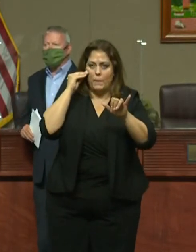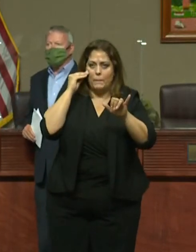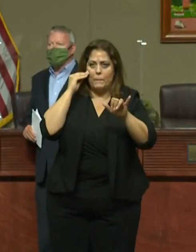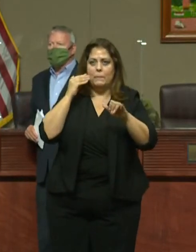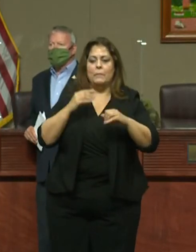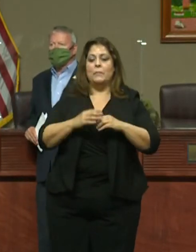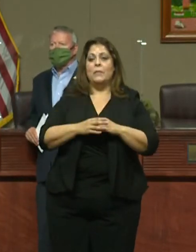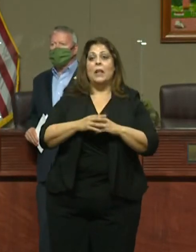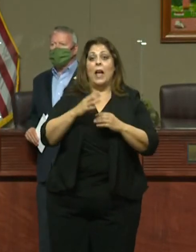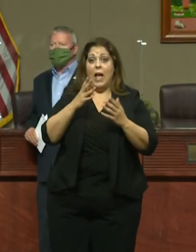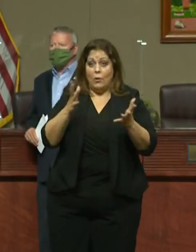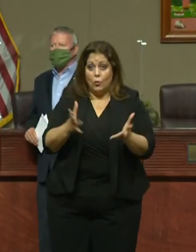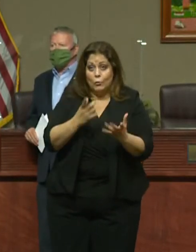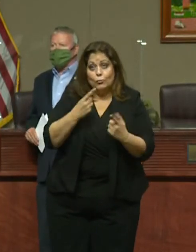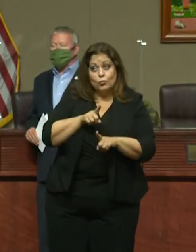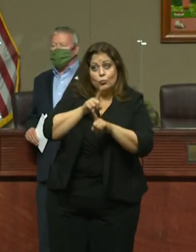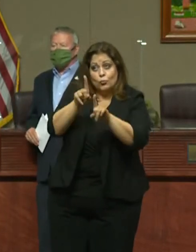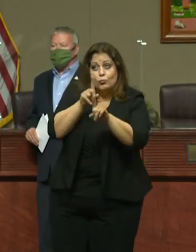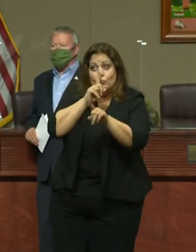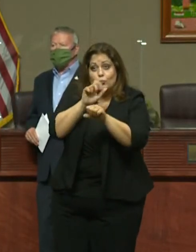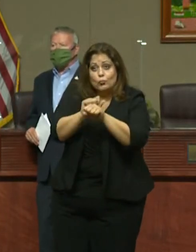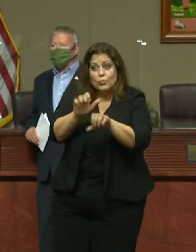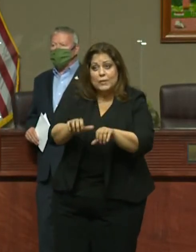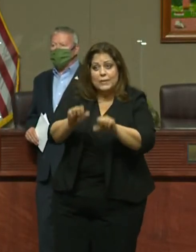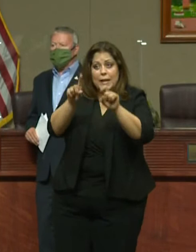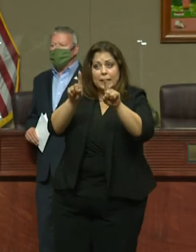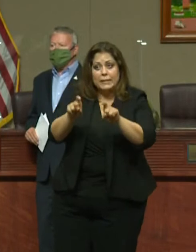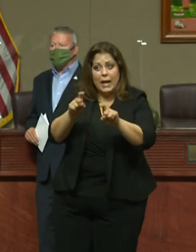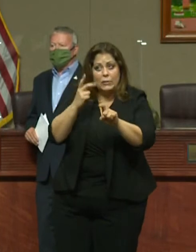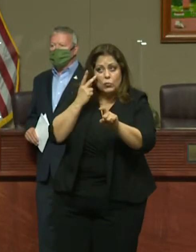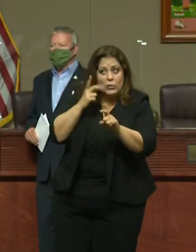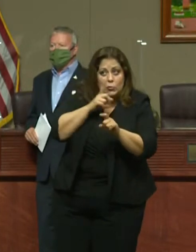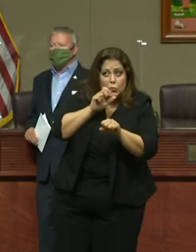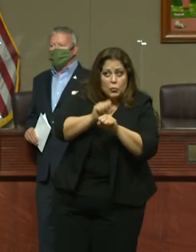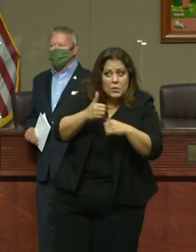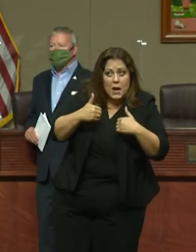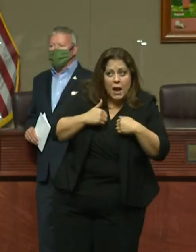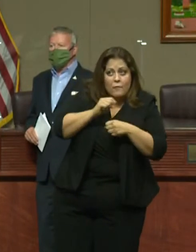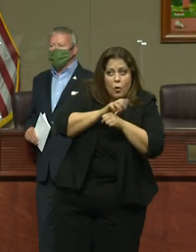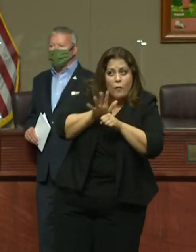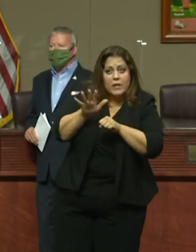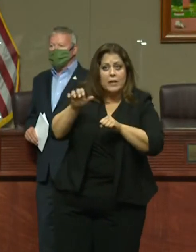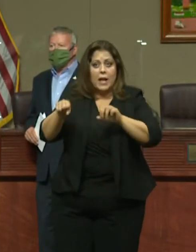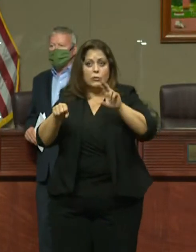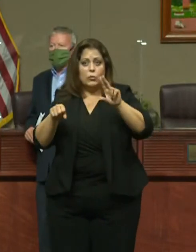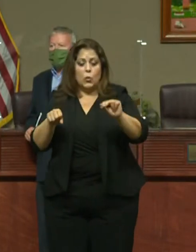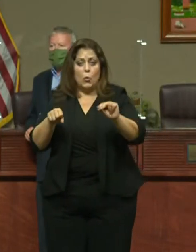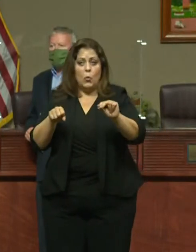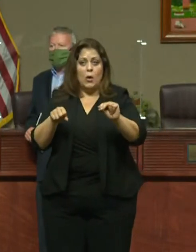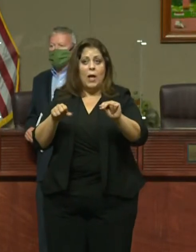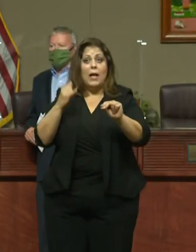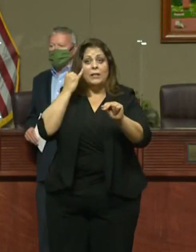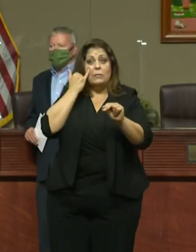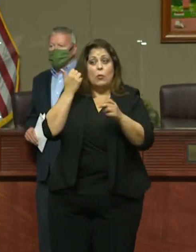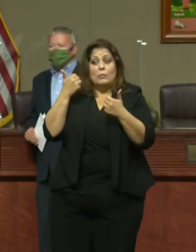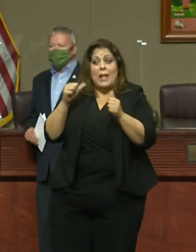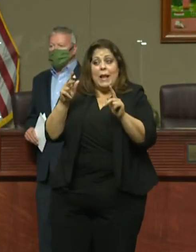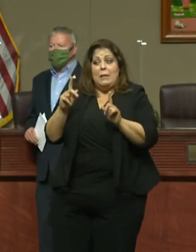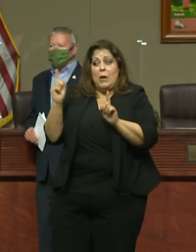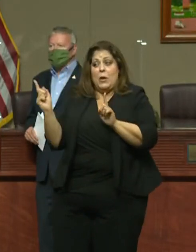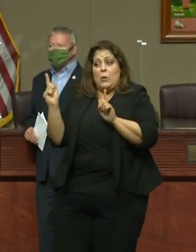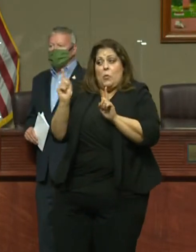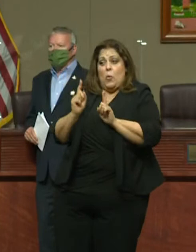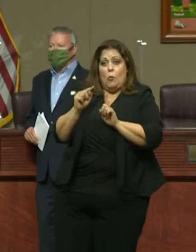we encourage you to get a test to find out if you have COVID, and we encourage those who are your close contacts to get a